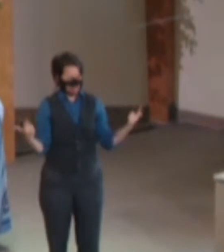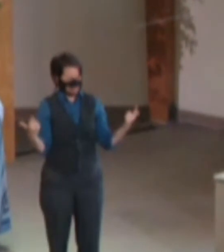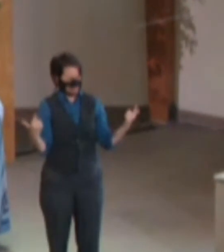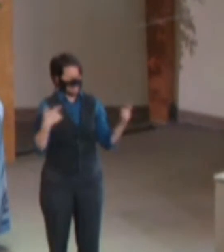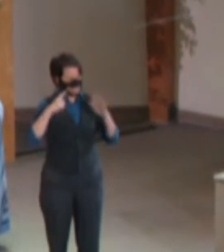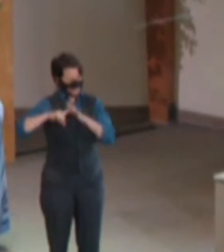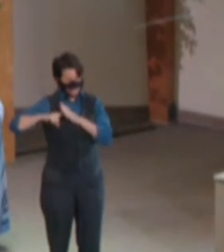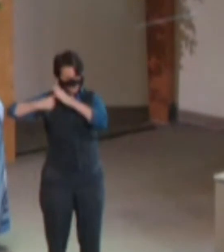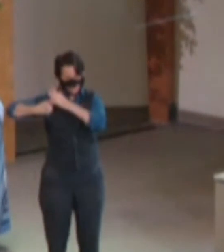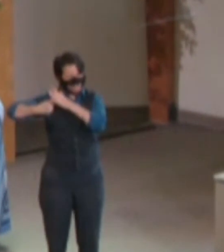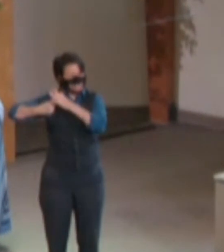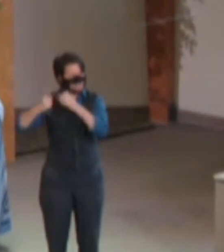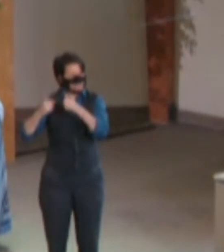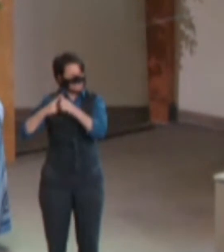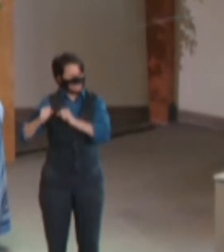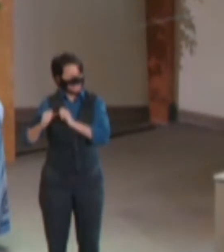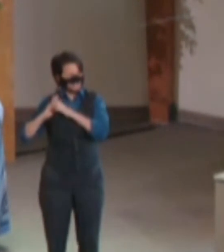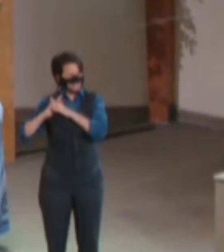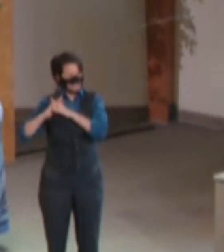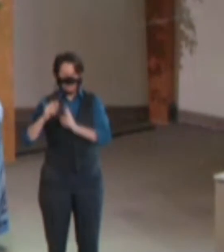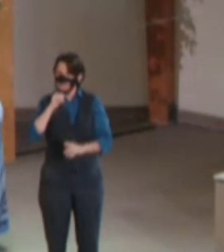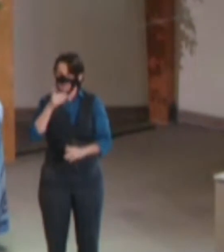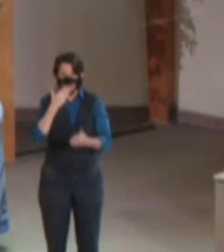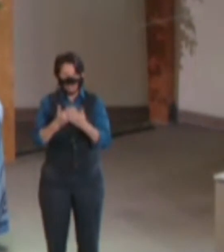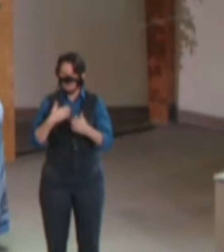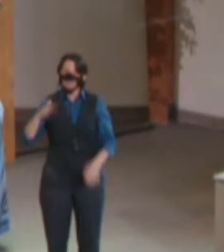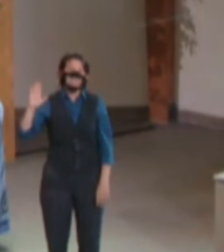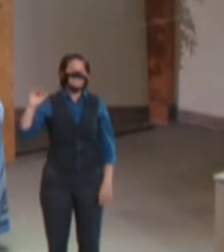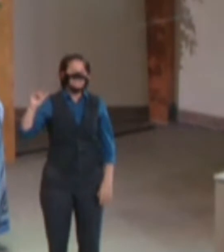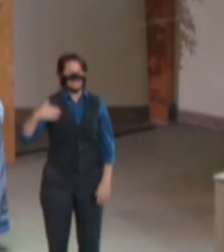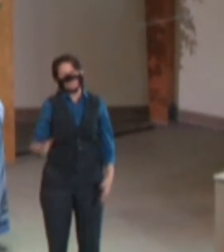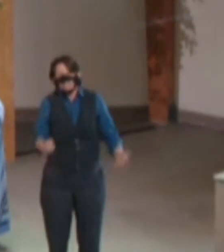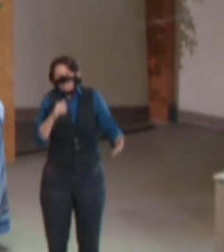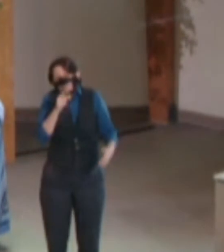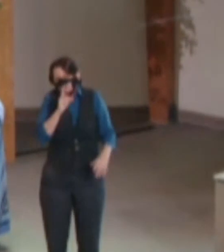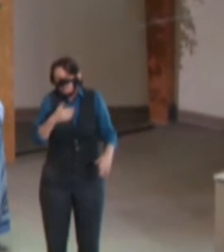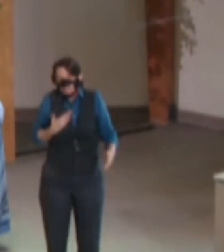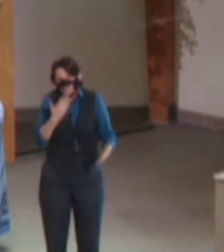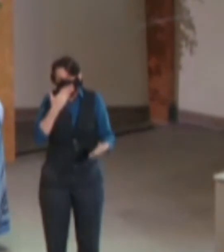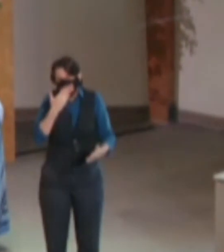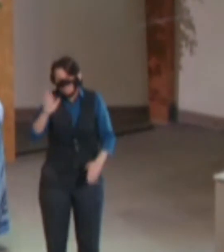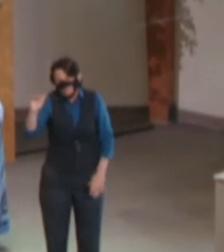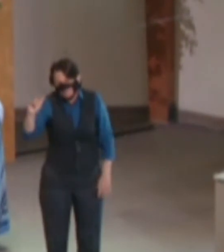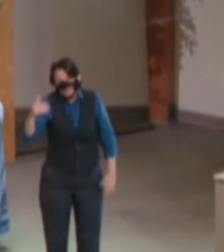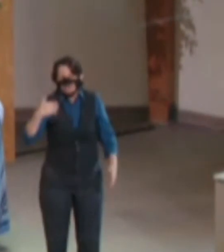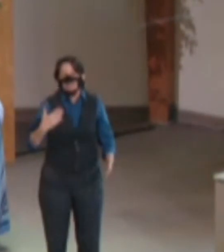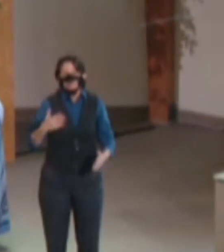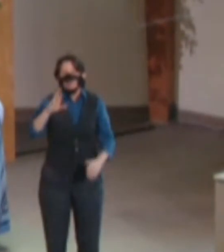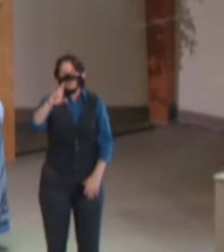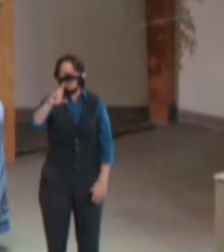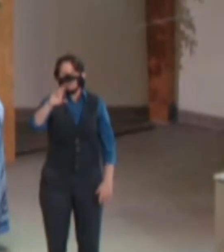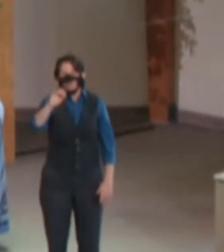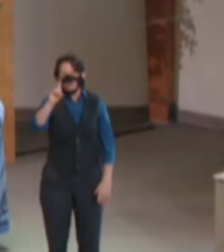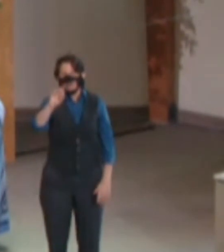back when it all first started. I'm not really good with goodbyes, so this isn't really a goodbye. Roderick's gonna lead you right on